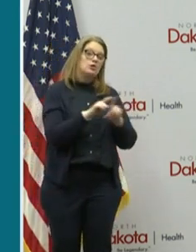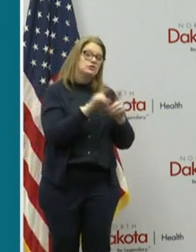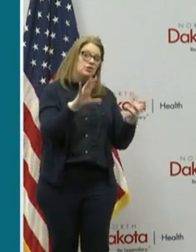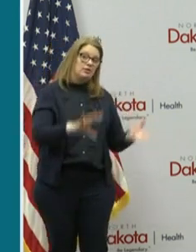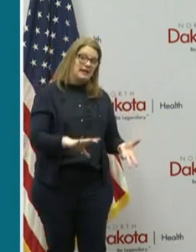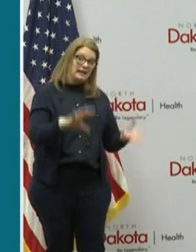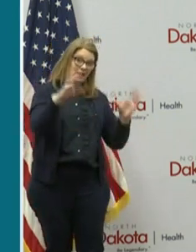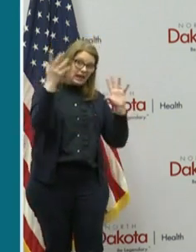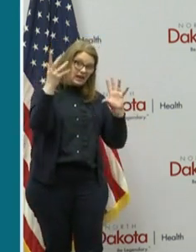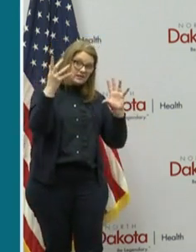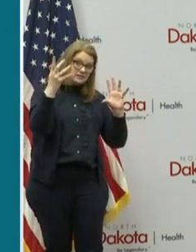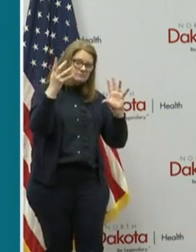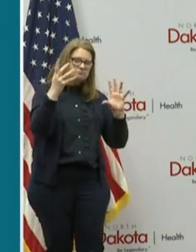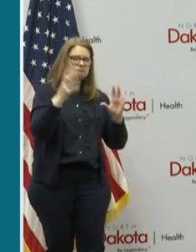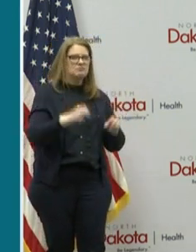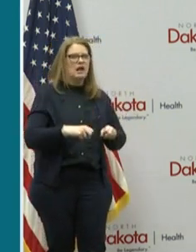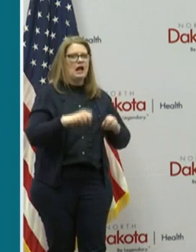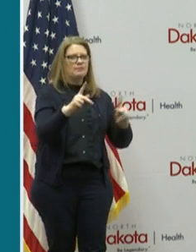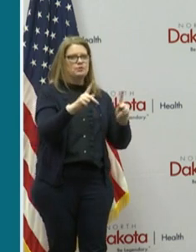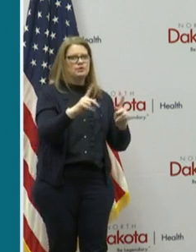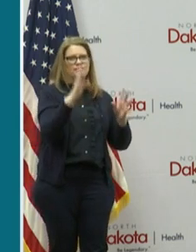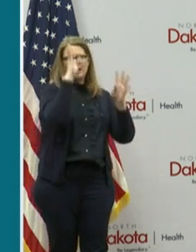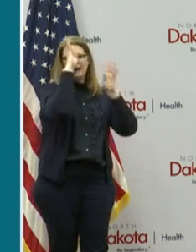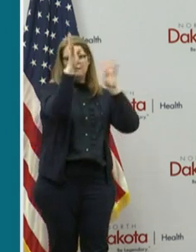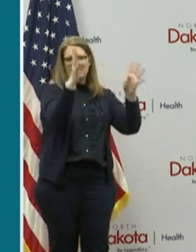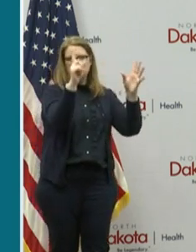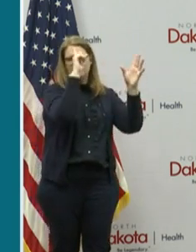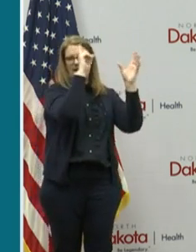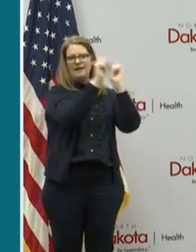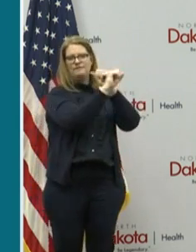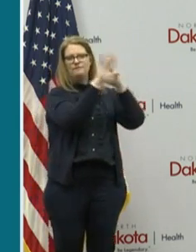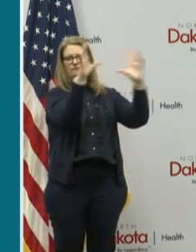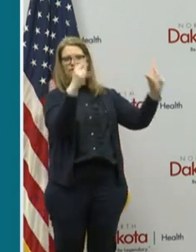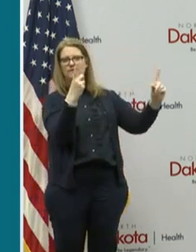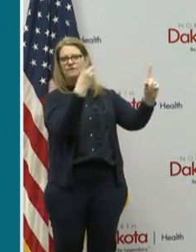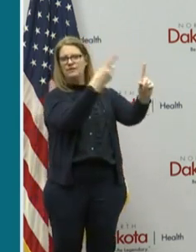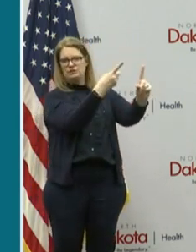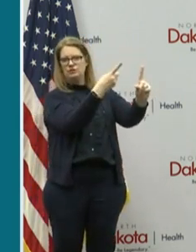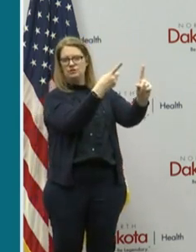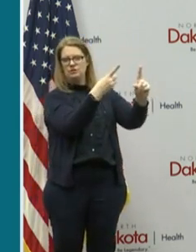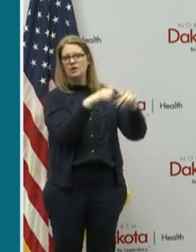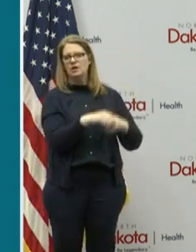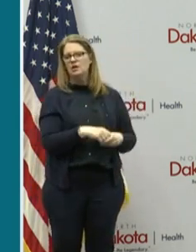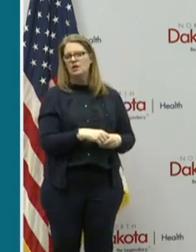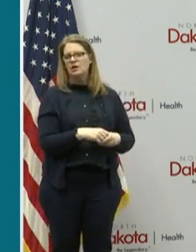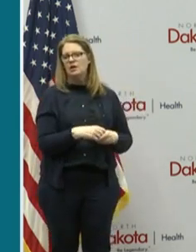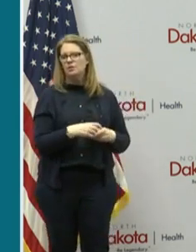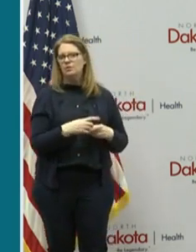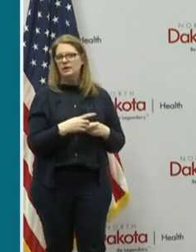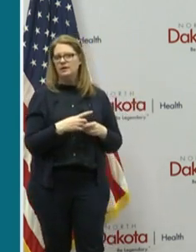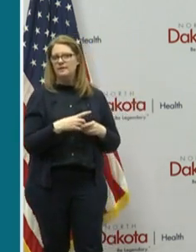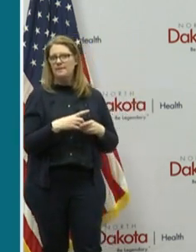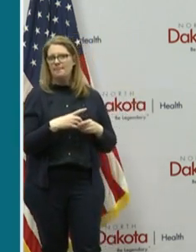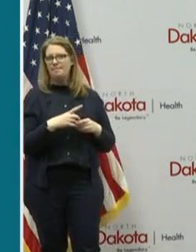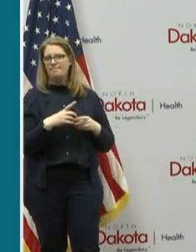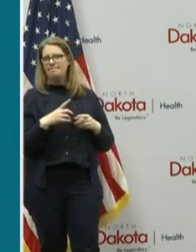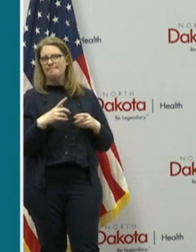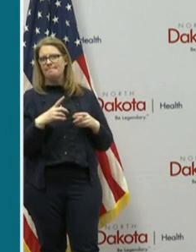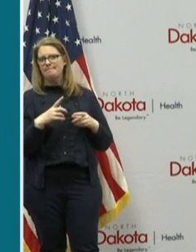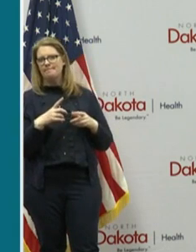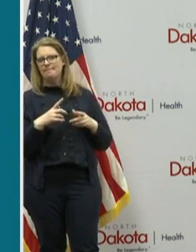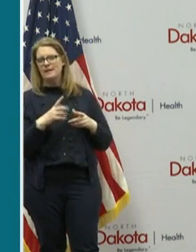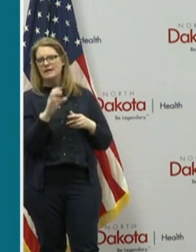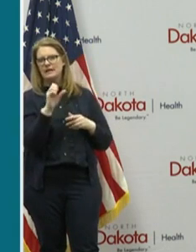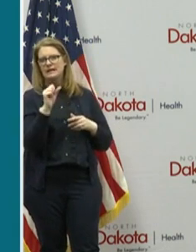an opportunity for innovation and vision. And we know that we began this journey some time ago. There was a Senate bill